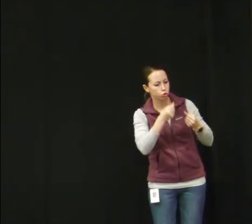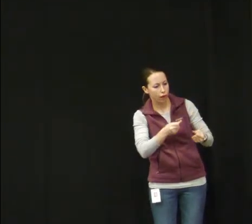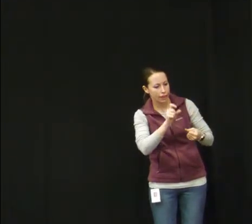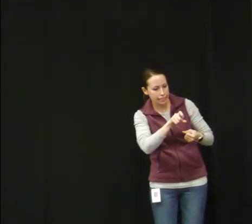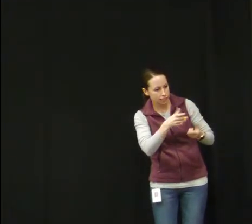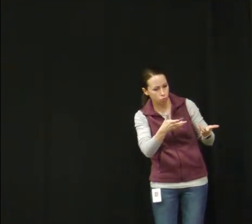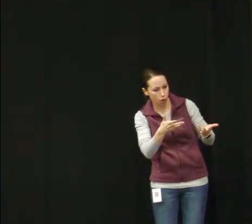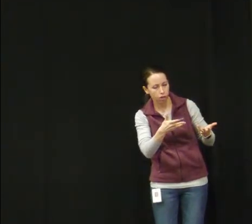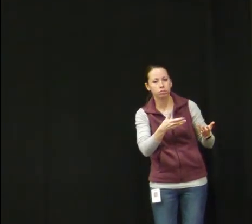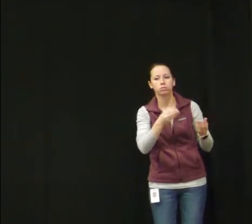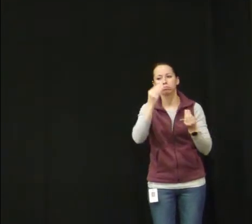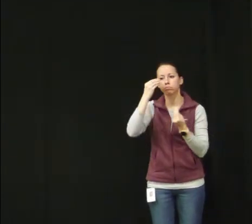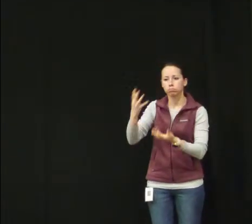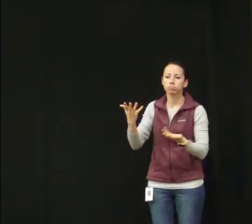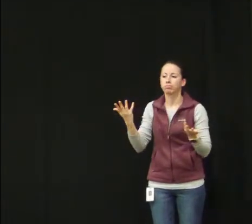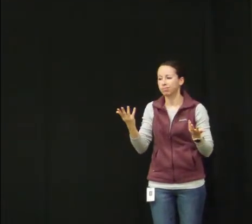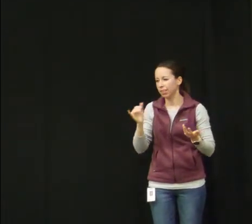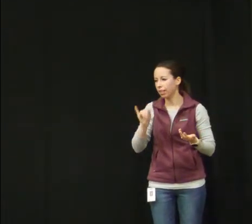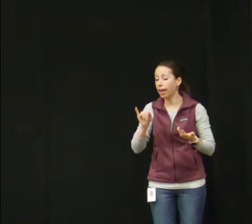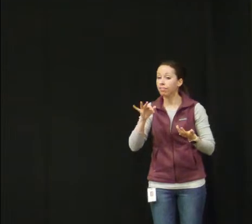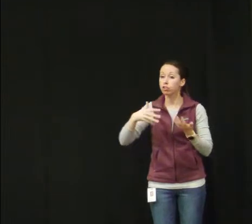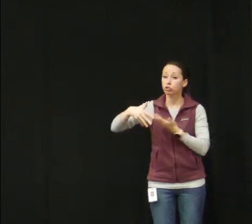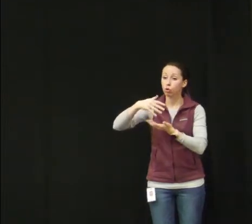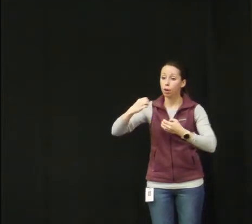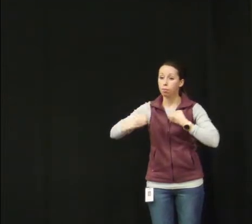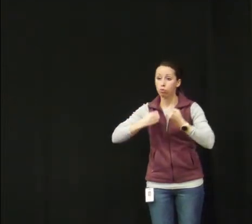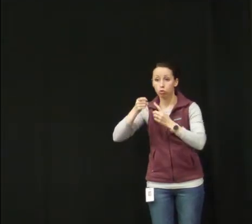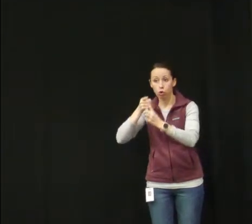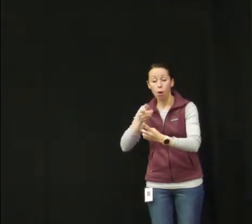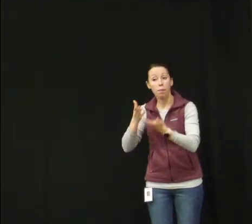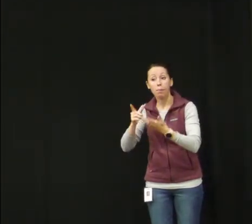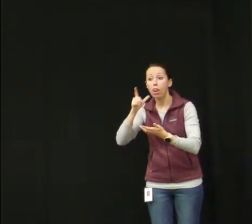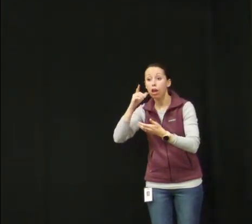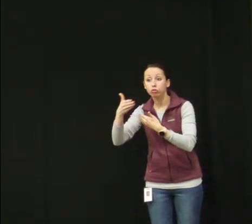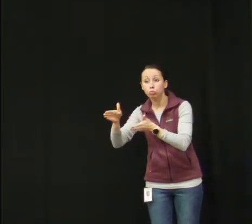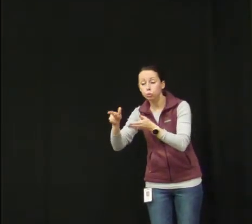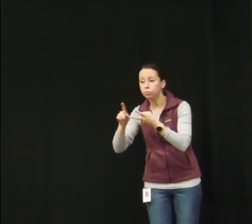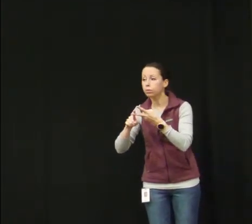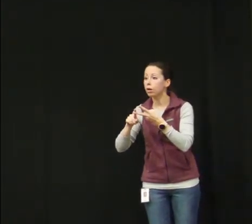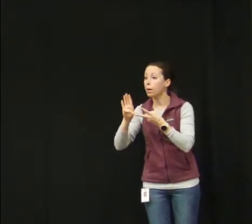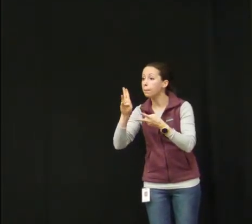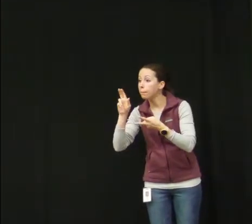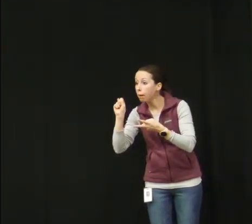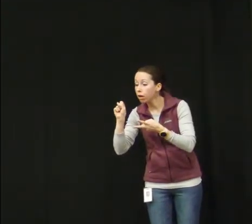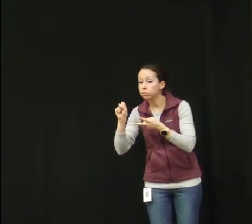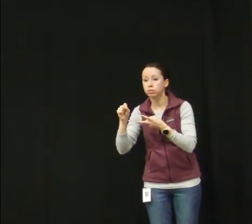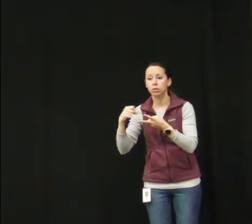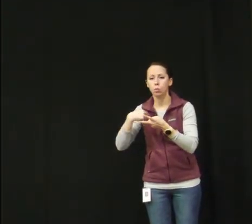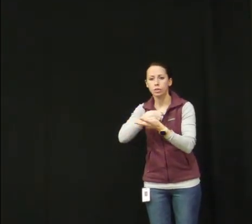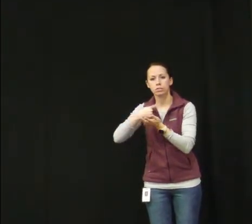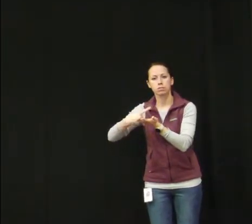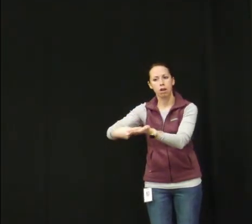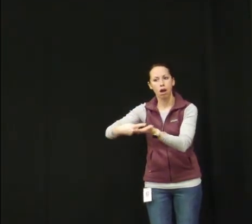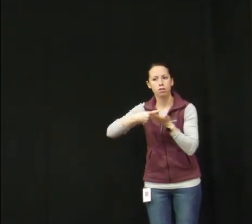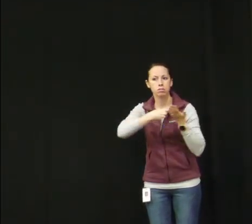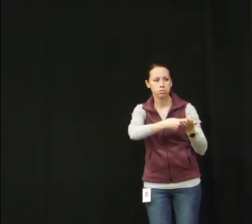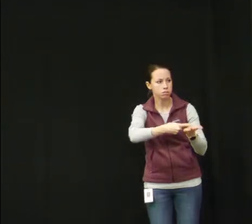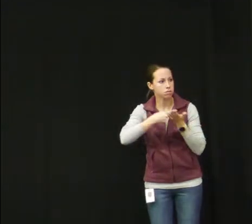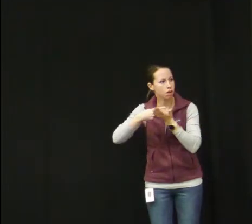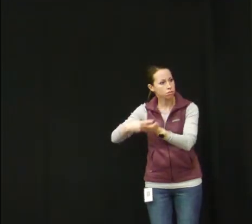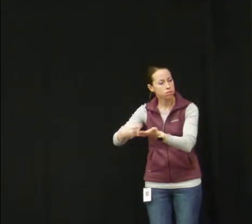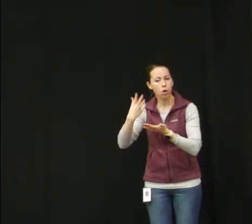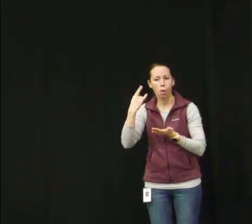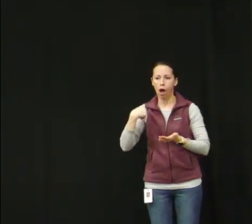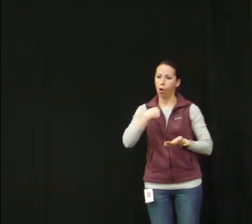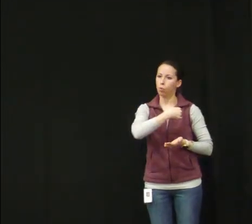be, if it's social emotional goals, it could be the lunchroom, it could be on the bus. We're having discussions because we are